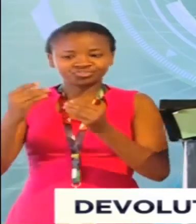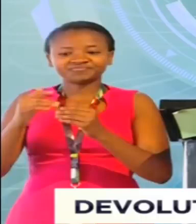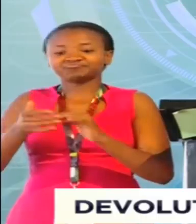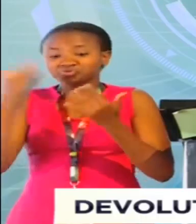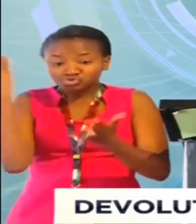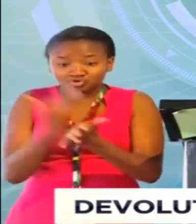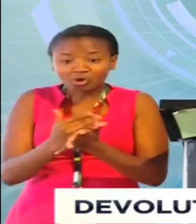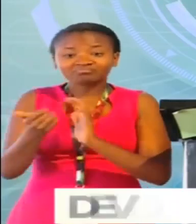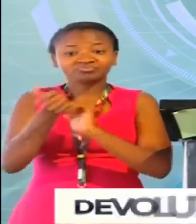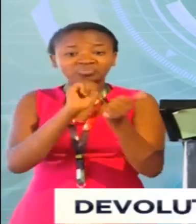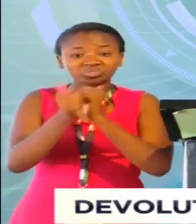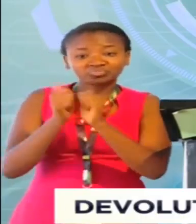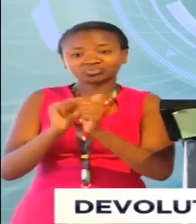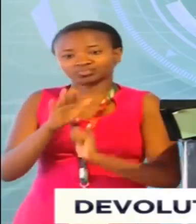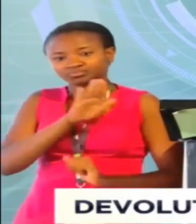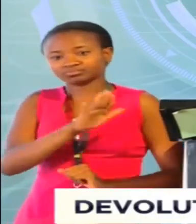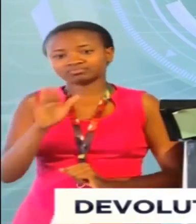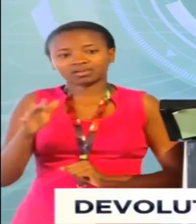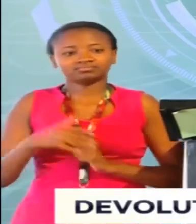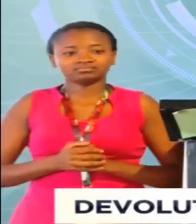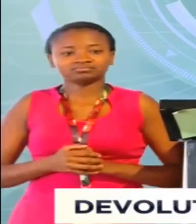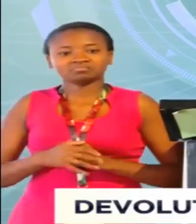gains to the people.